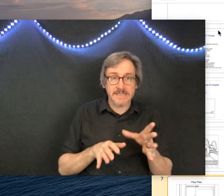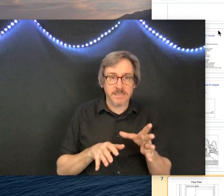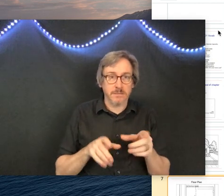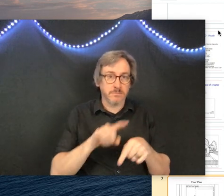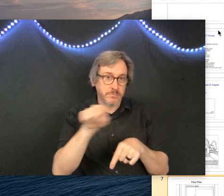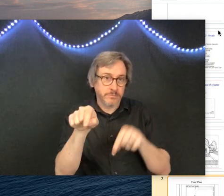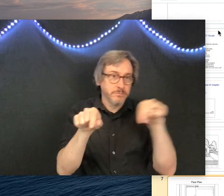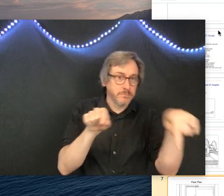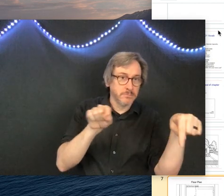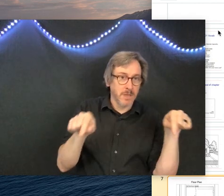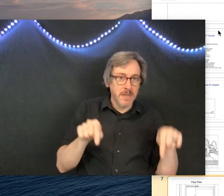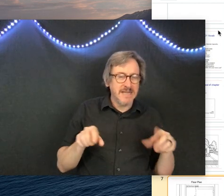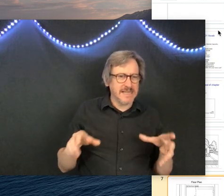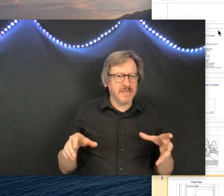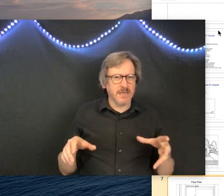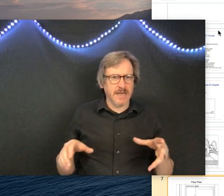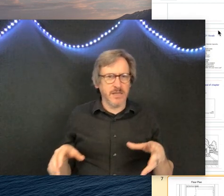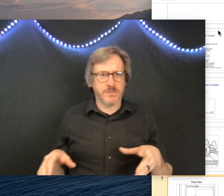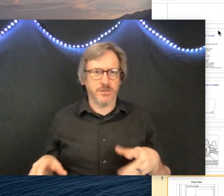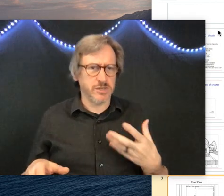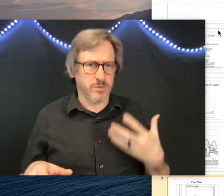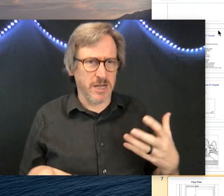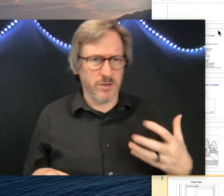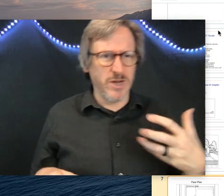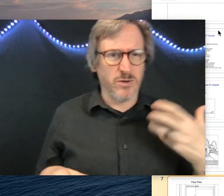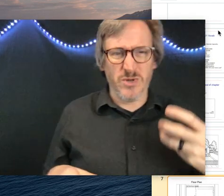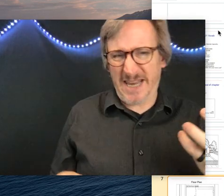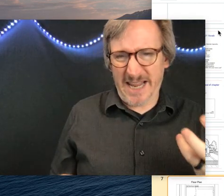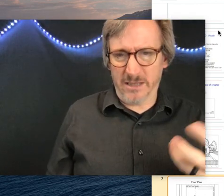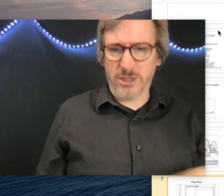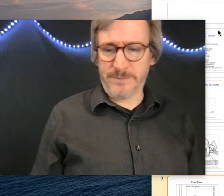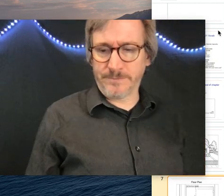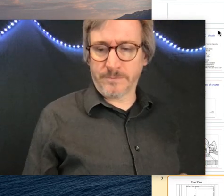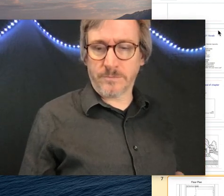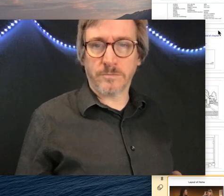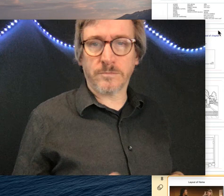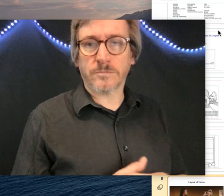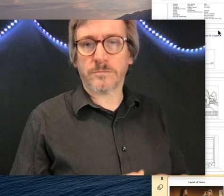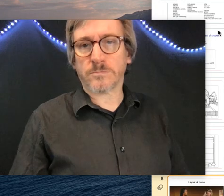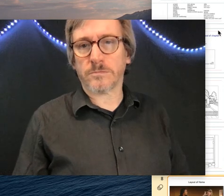And be consistent. It takes a little getting used to because we don't do that in English.